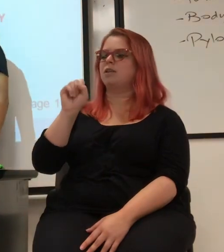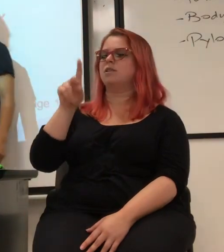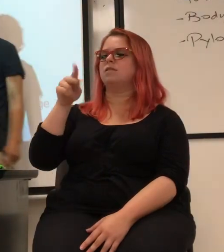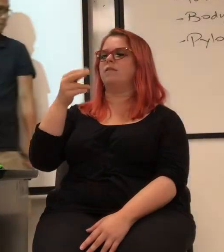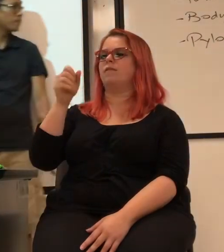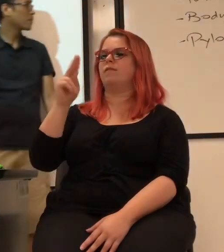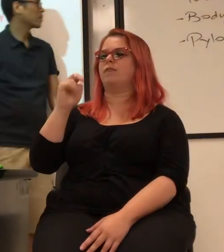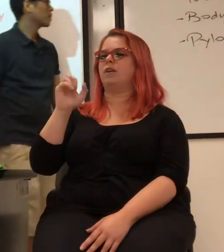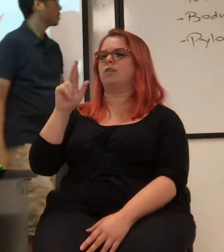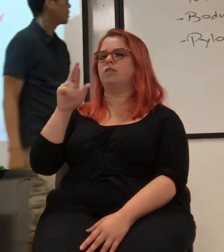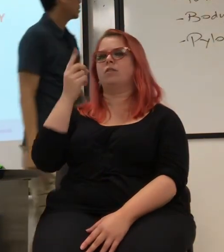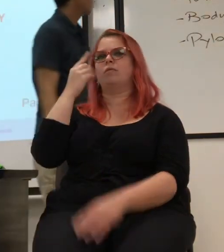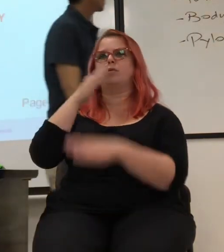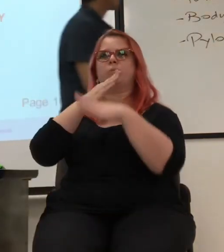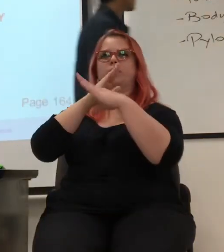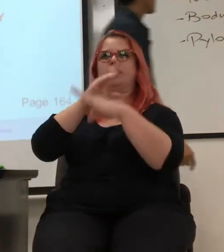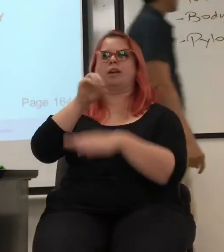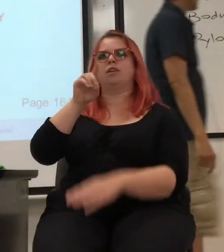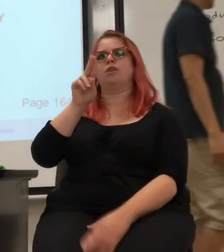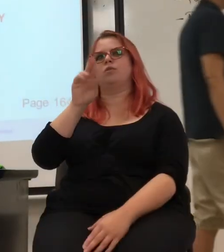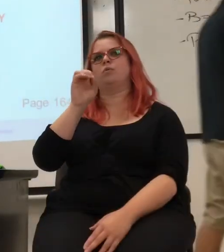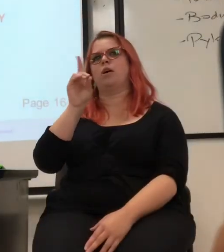duodenum.